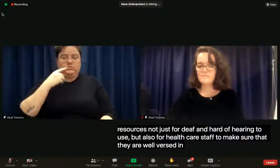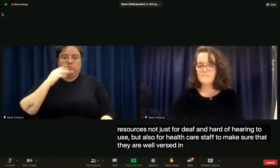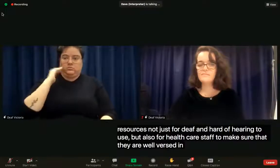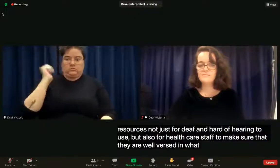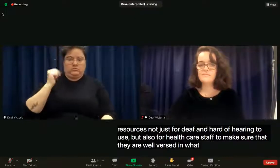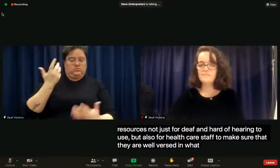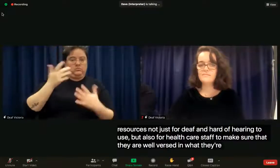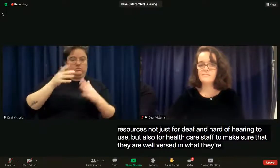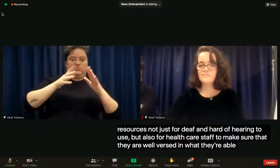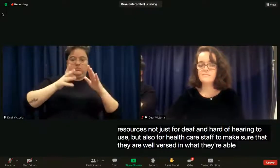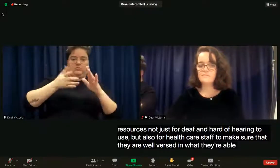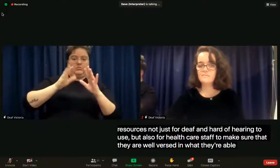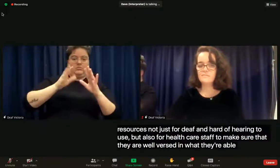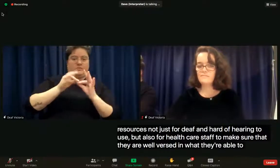hours.